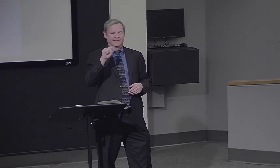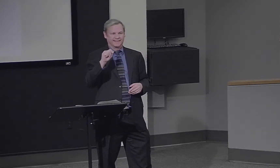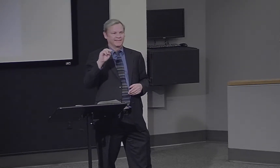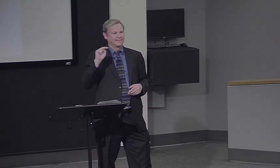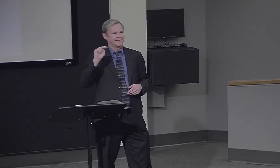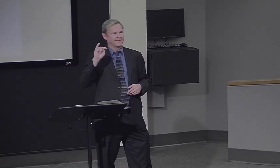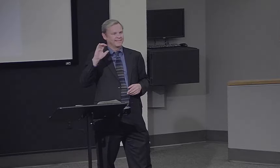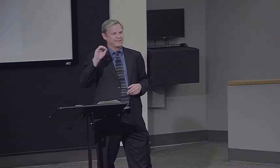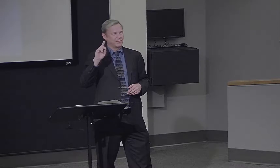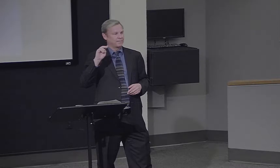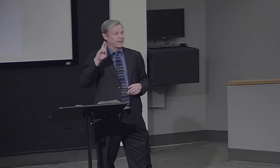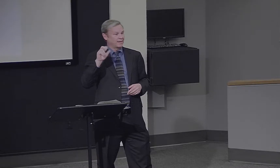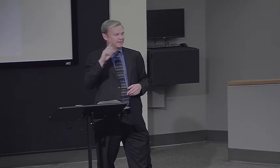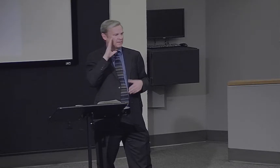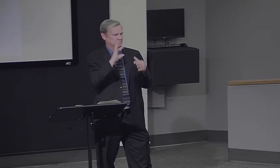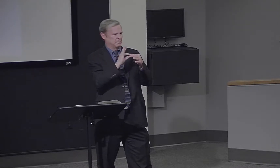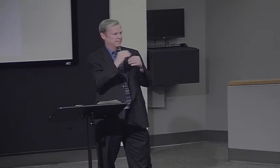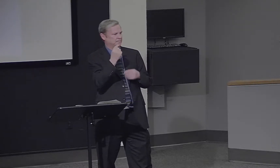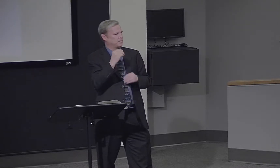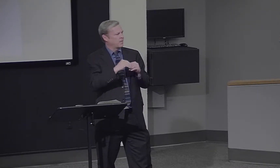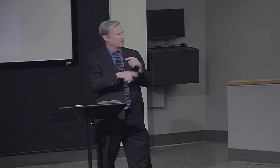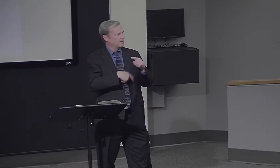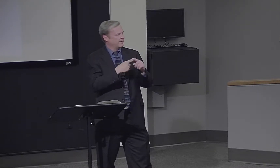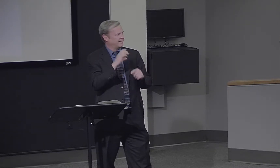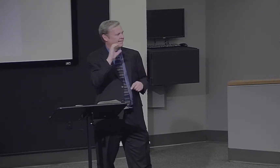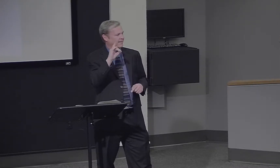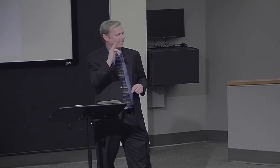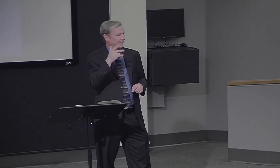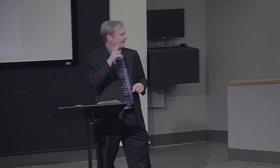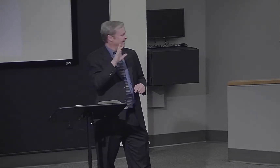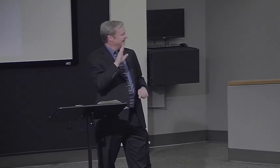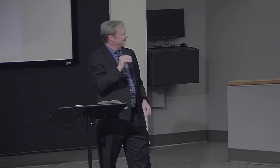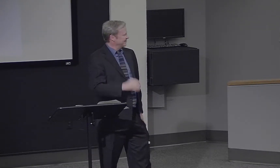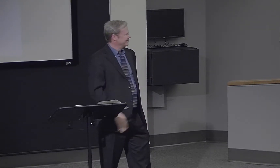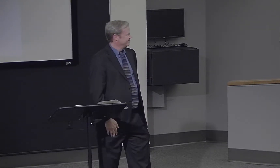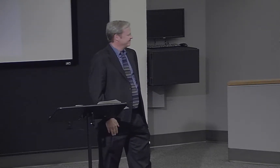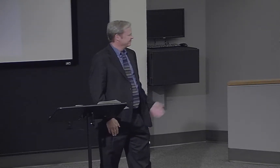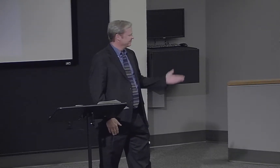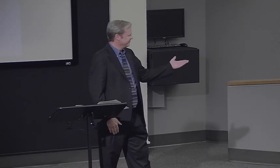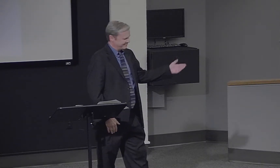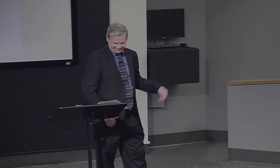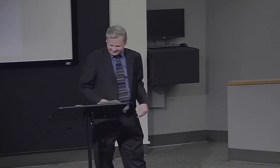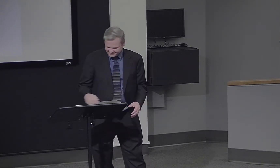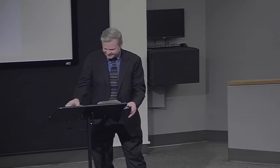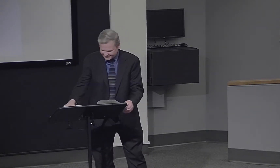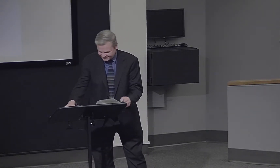I would like to now introduce Dr. Brenda Nicodemus to say a few words about the Colloquium.